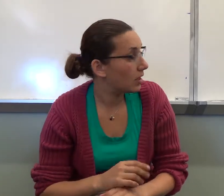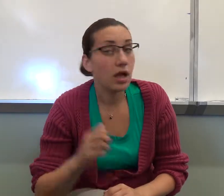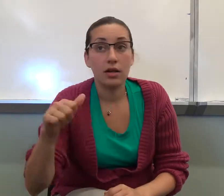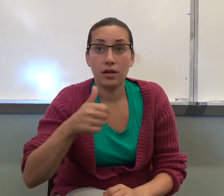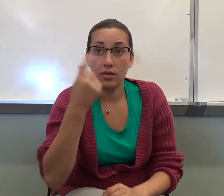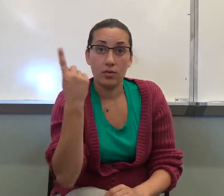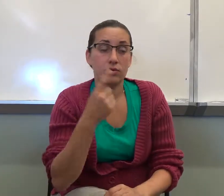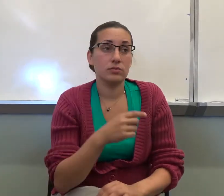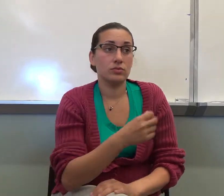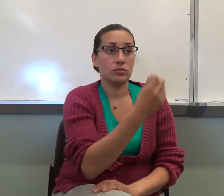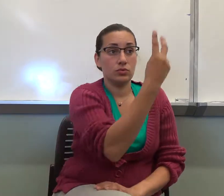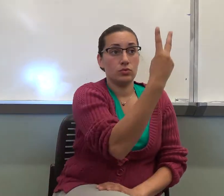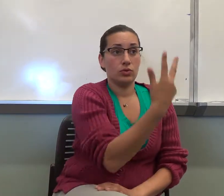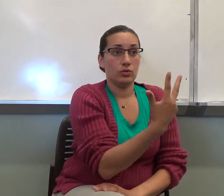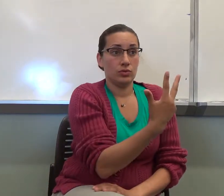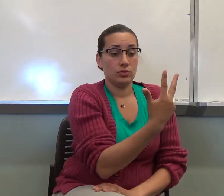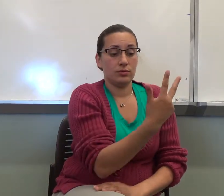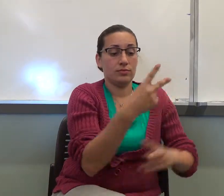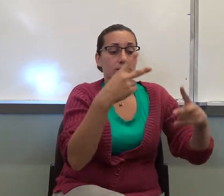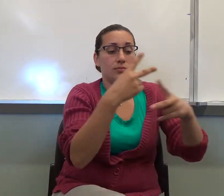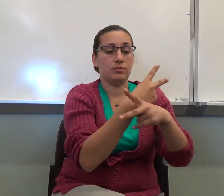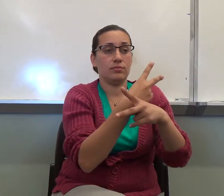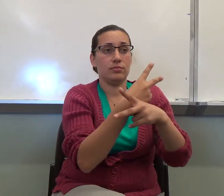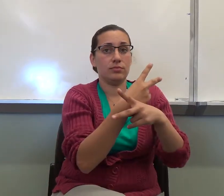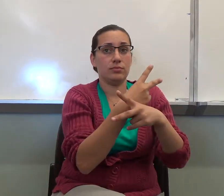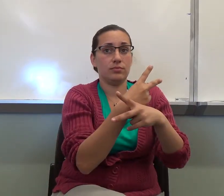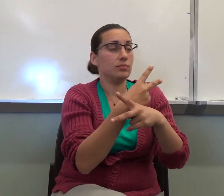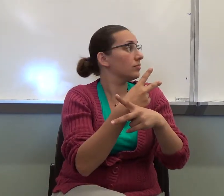2 thirds times 6b plus